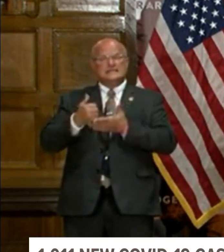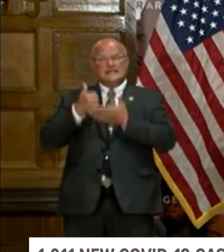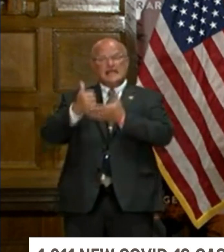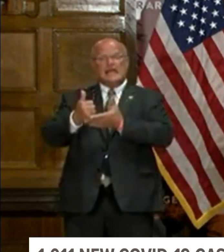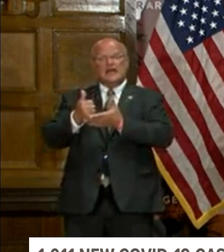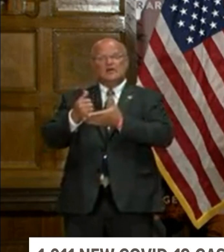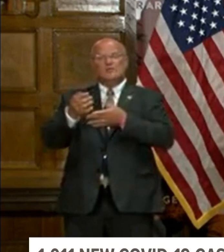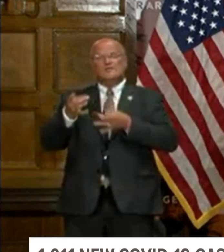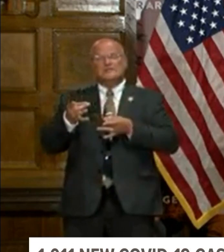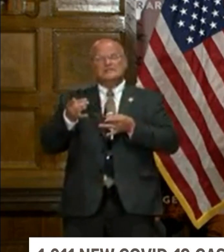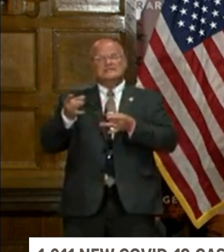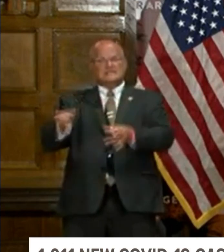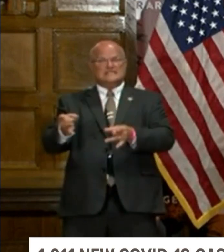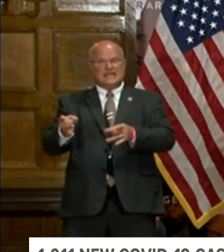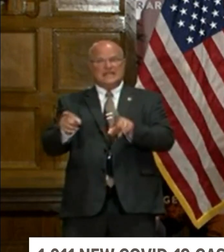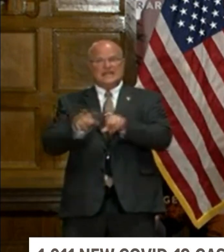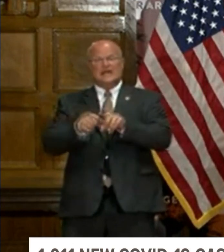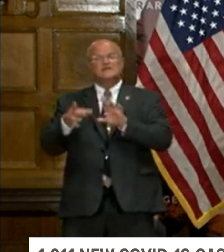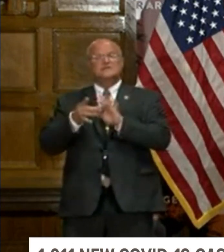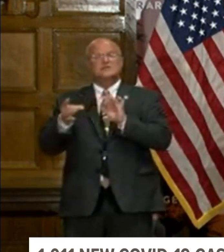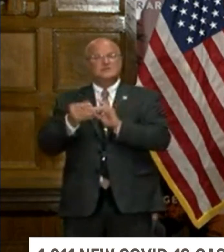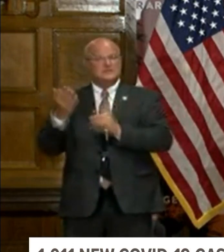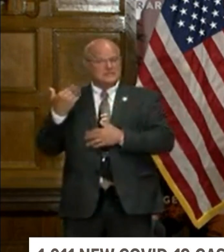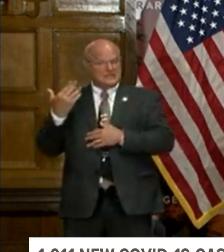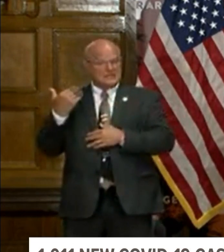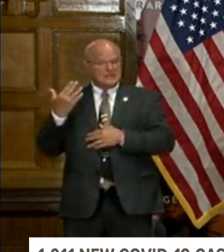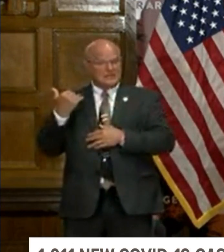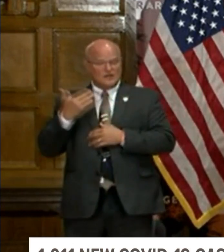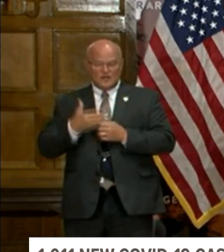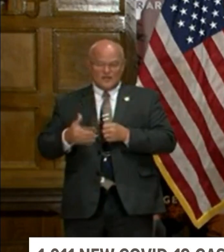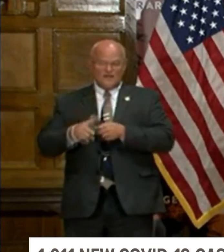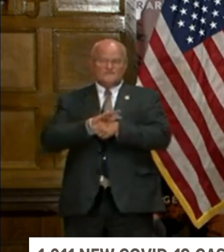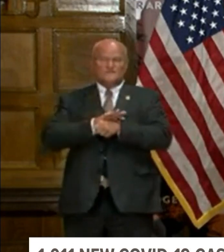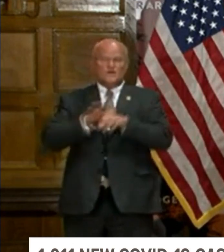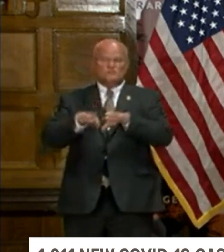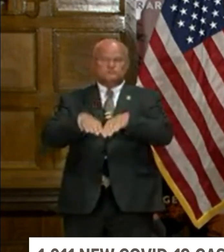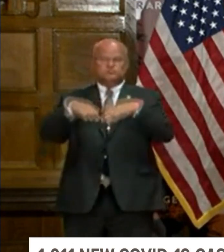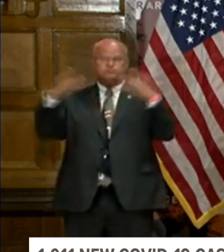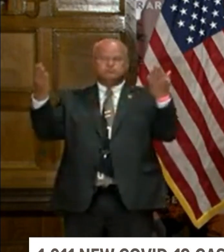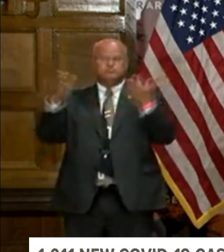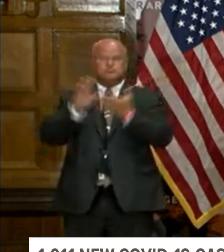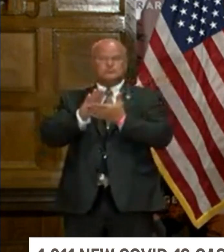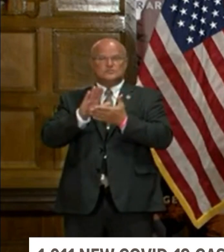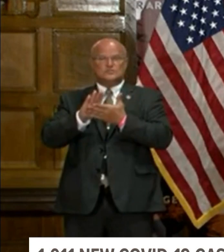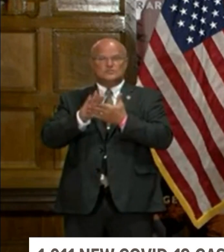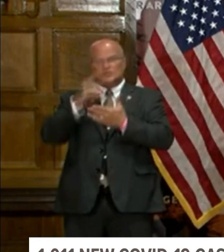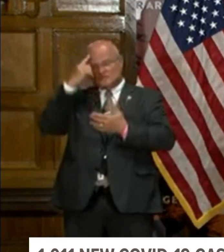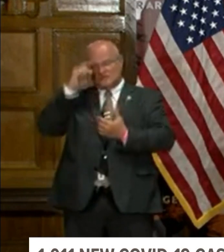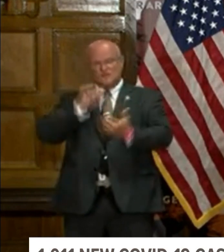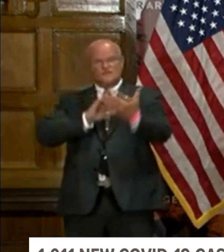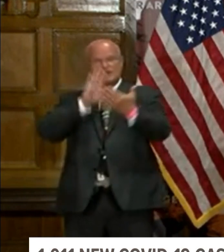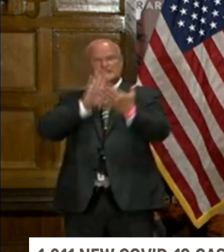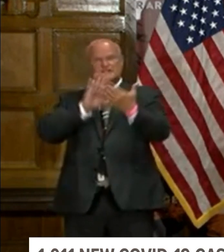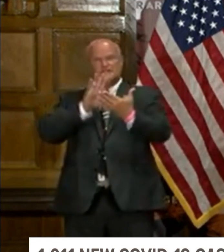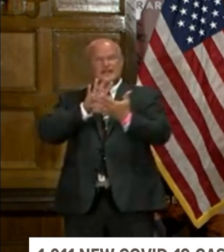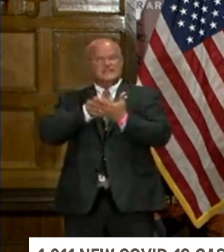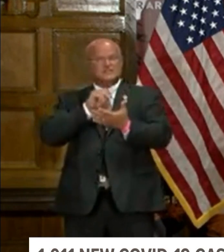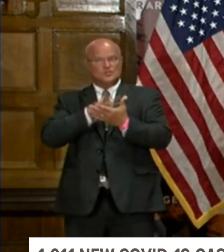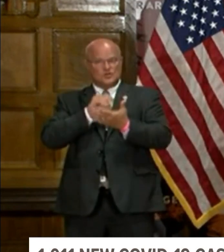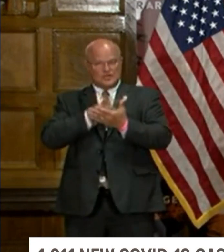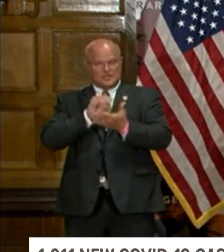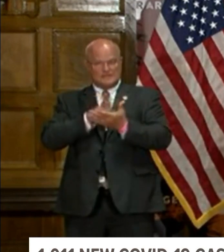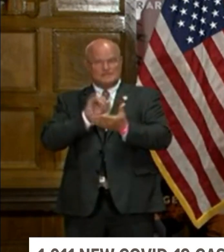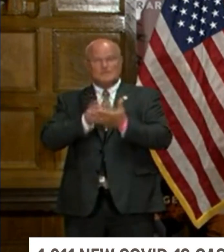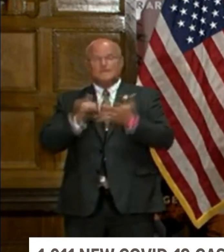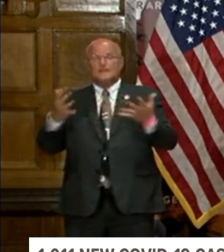help facilitate, as was mentioned earlier, the full reopening of schools for face-to-face learning. That